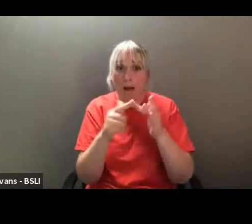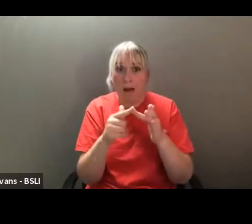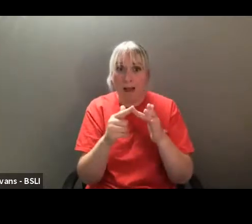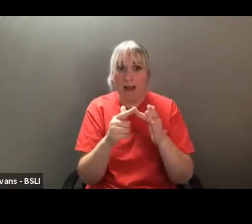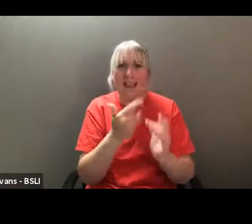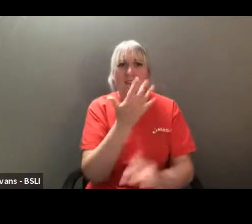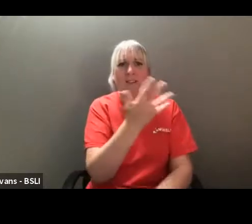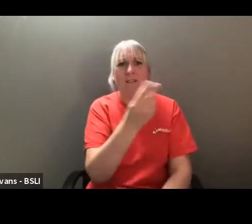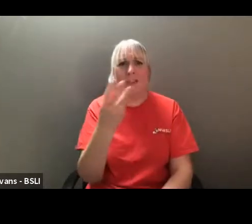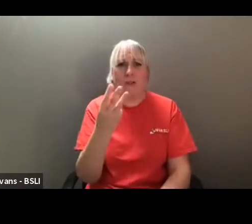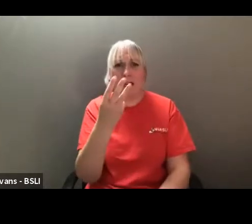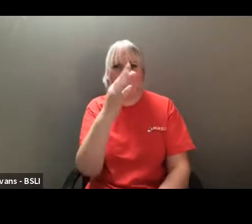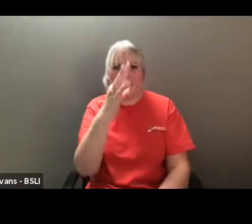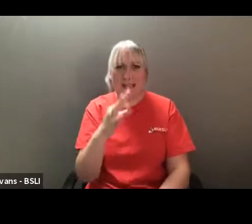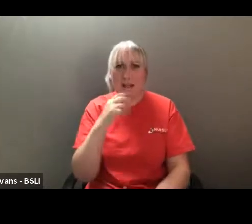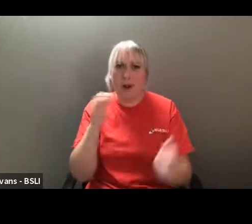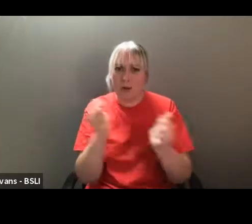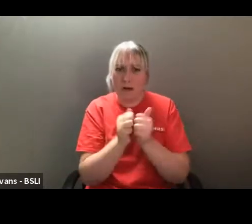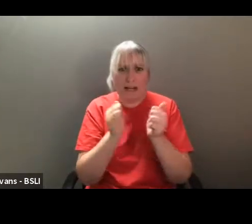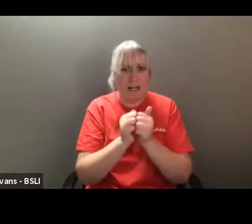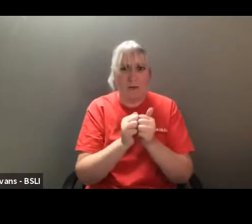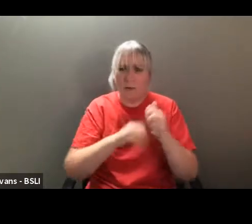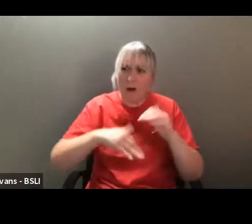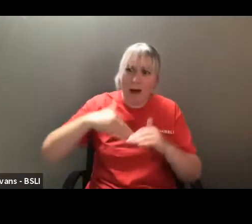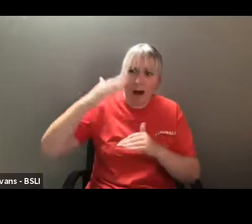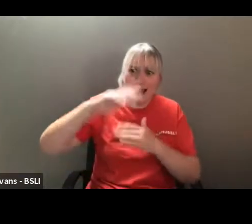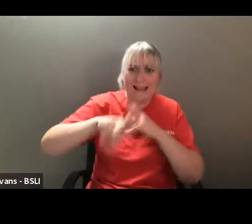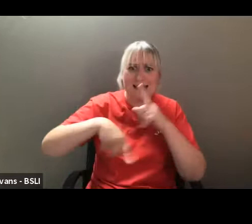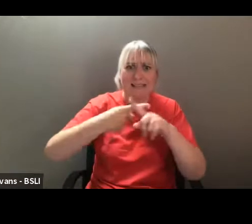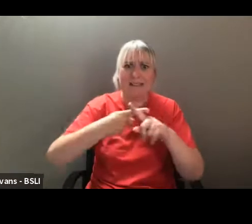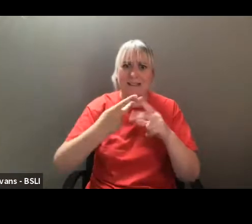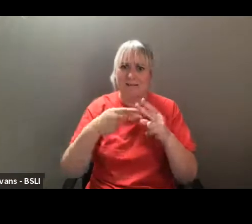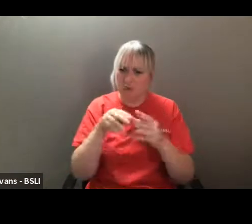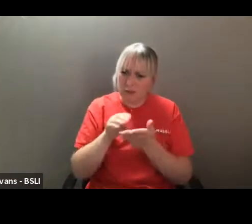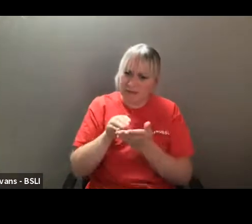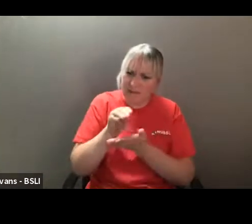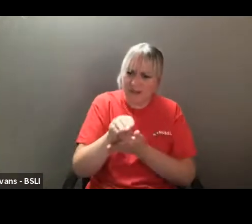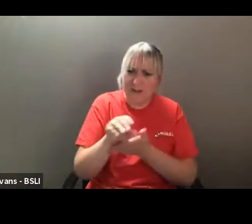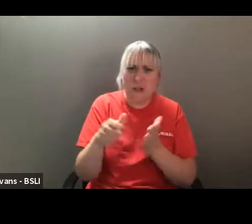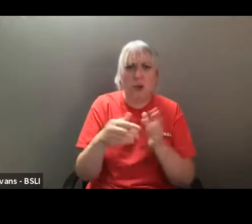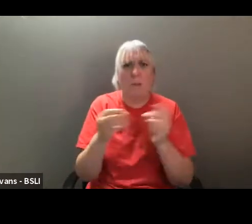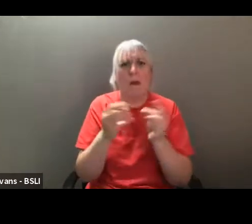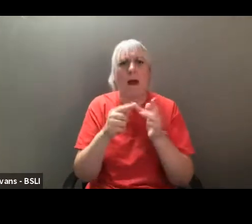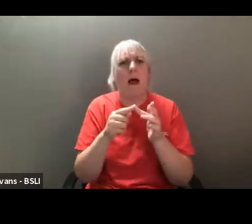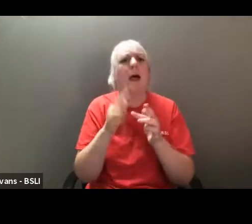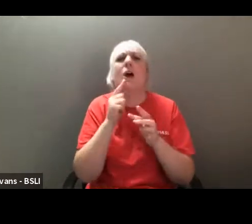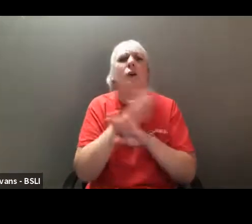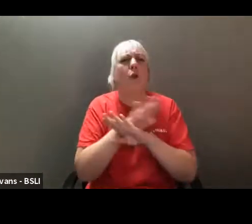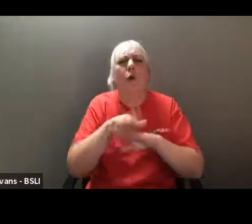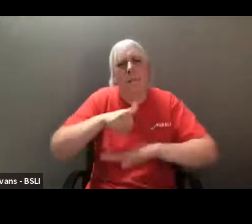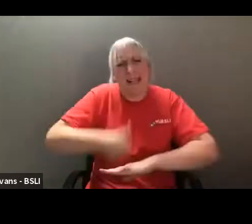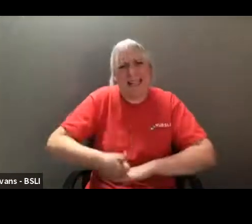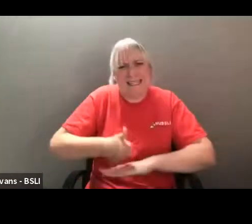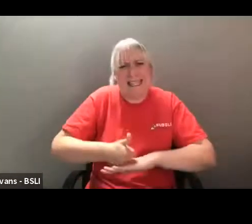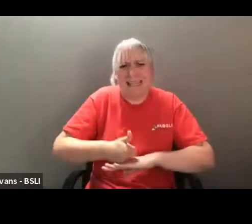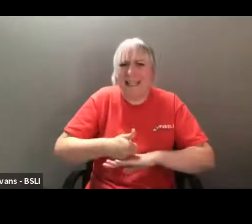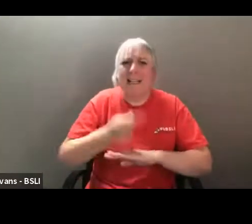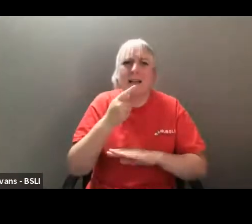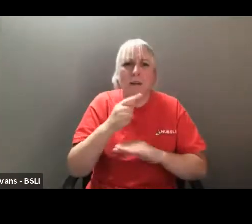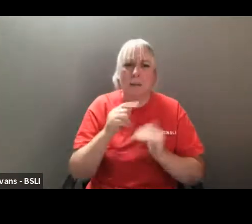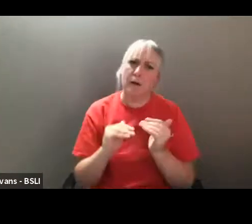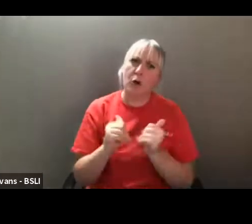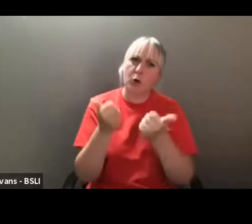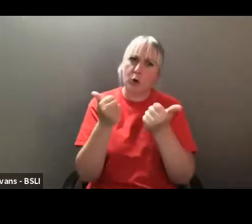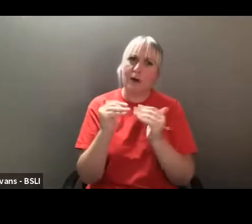to higher taxes to fund UBI at a decent level beyond bare minimum. 66% agreed